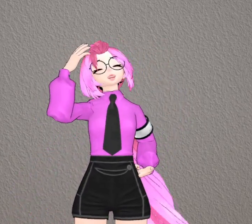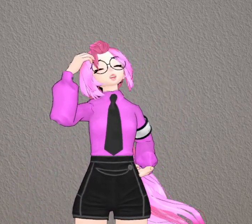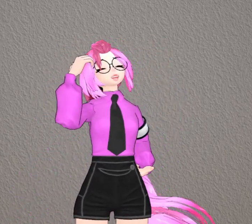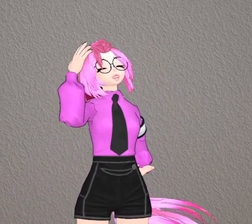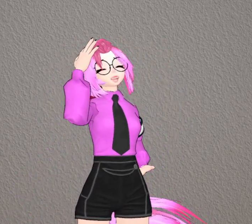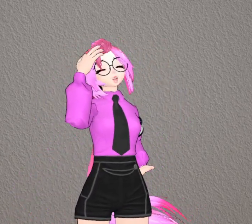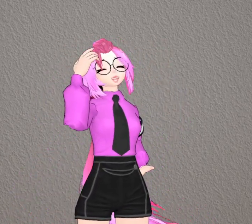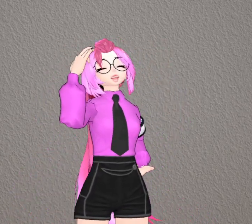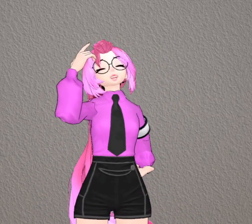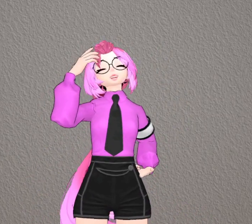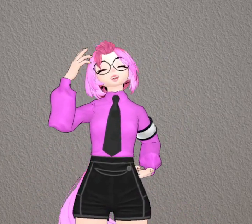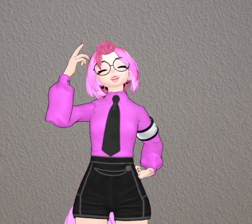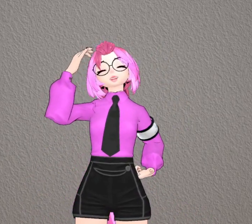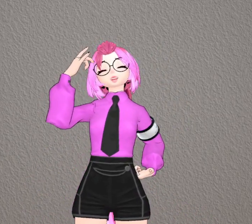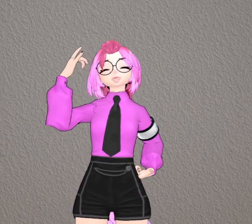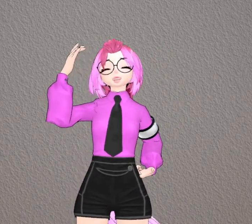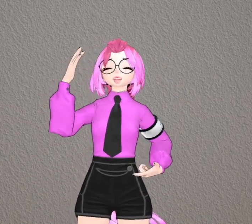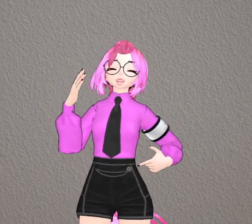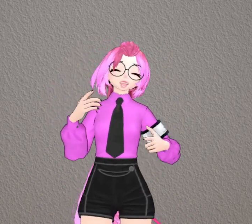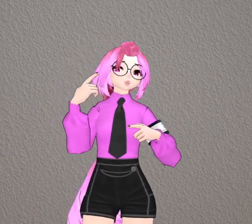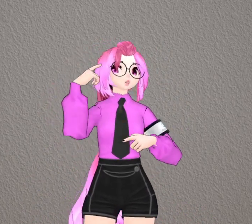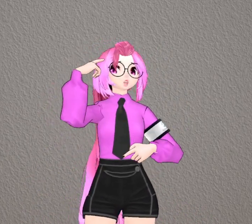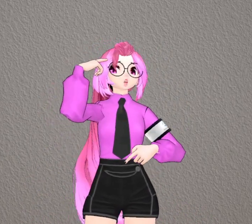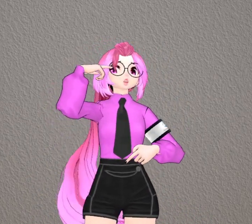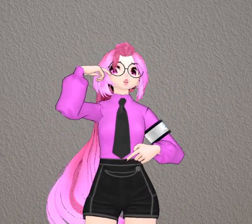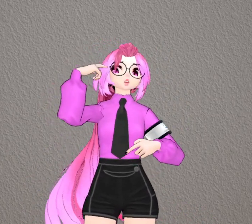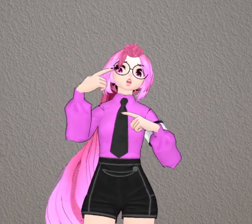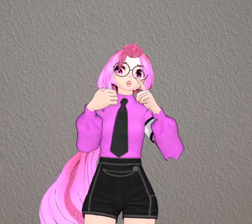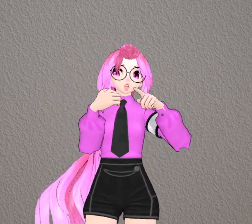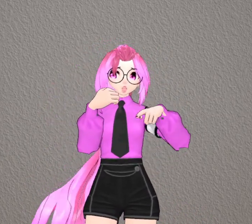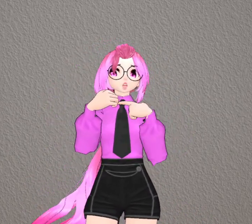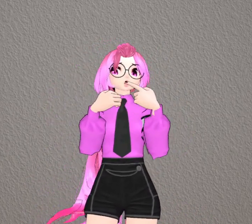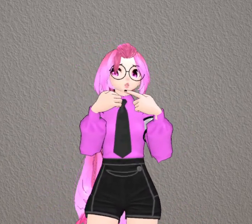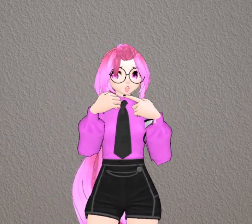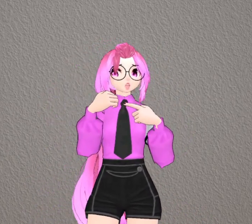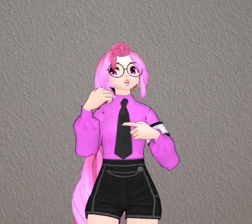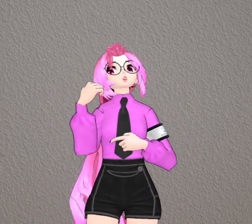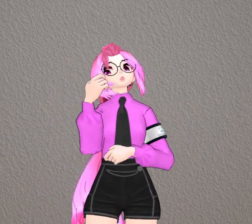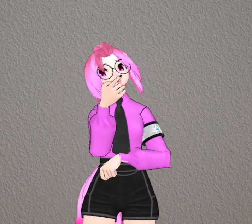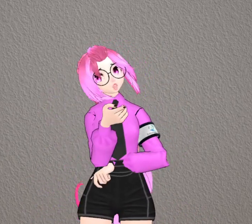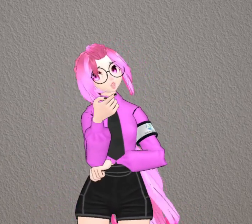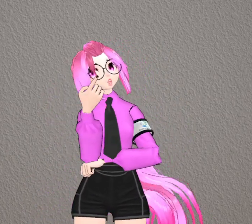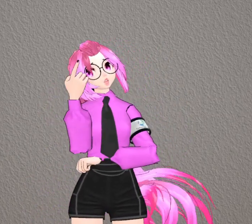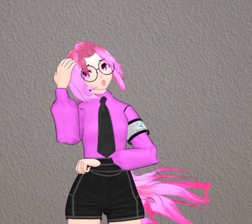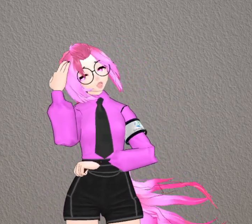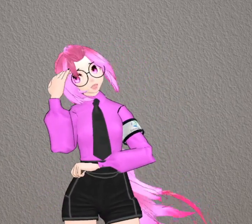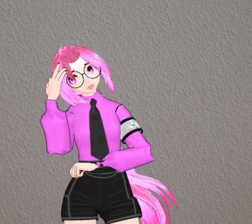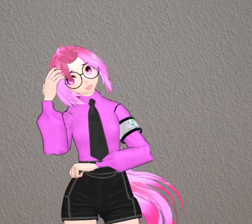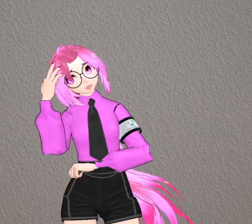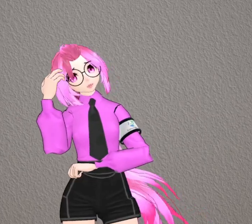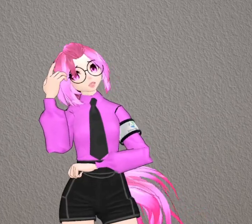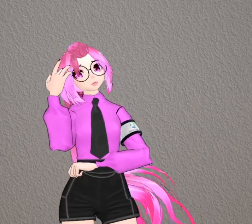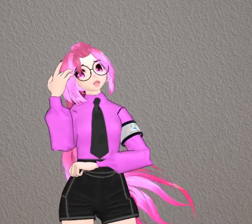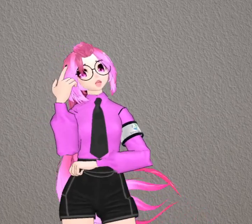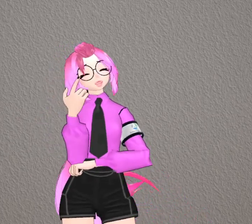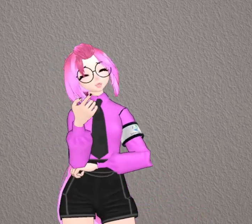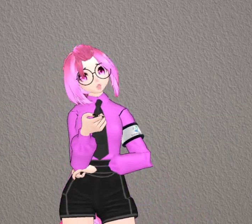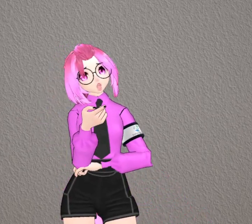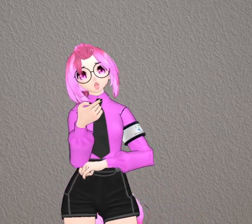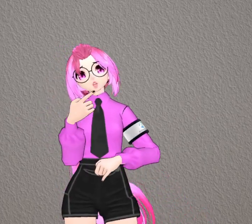really mulling over it. You're like, I was thinking. This could also be like thinking about, like, hey, you know what? I was thinking about how you